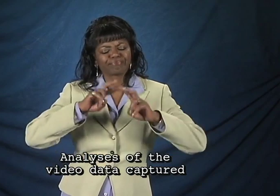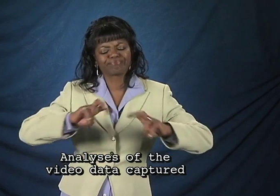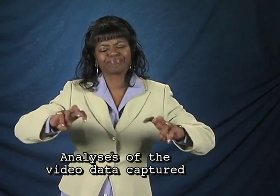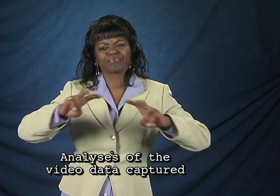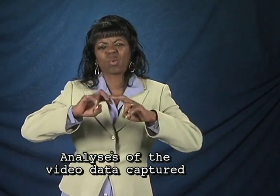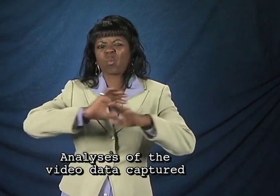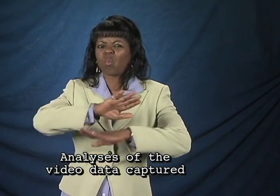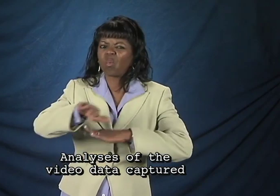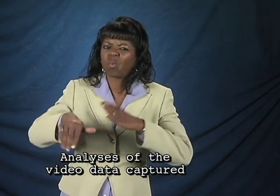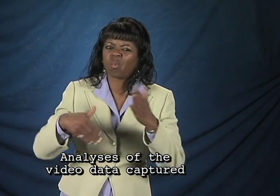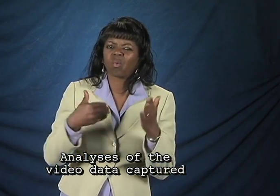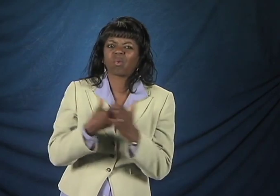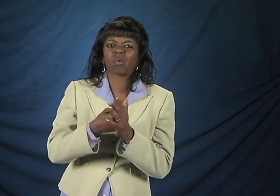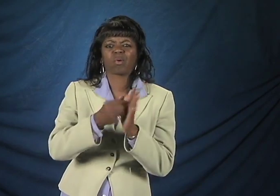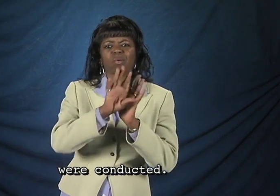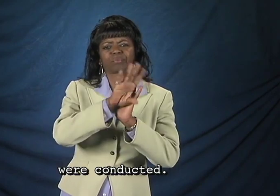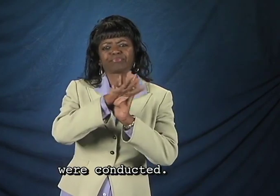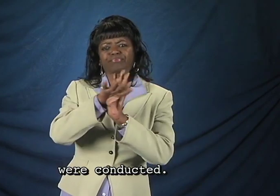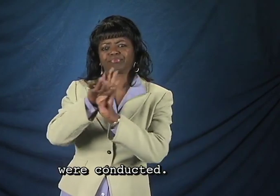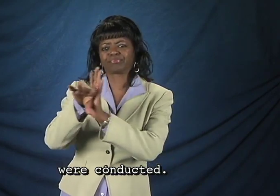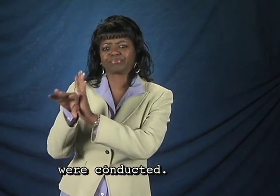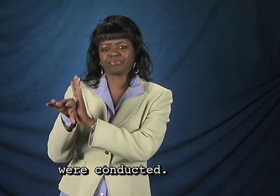Analyses of the video data captured were conducted.